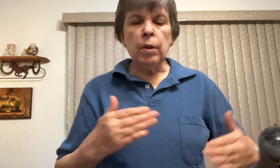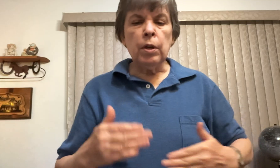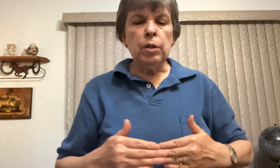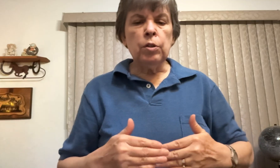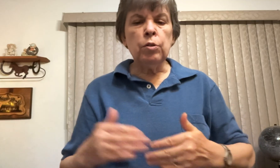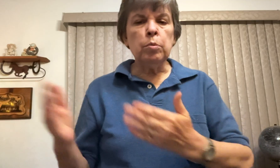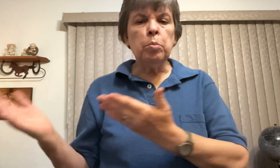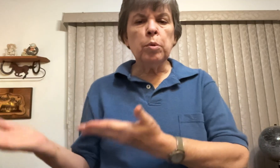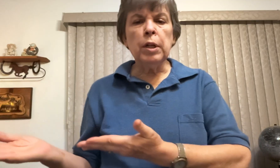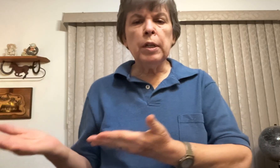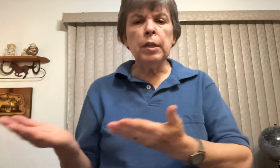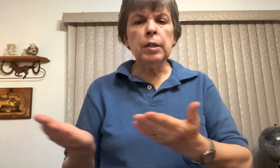to bring